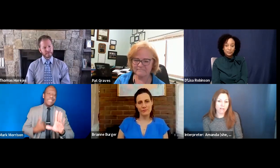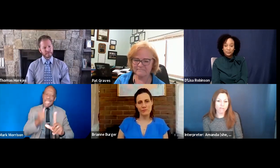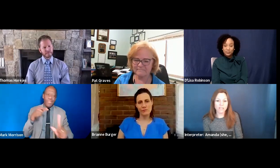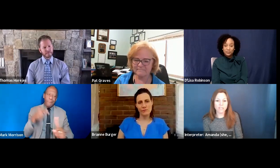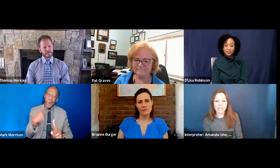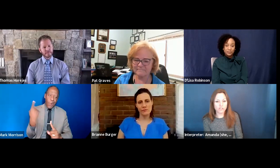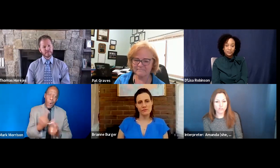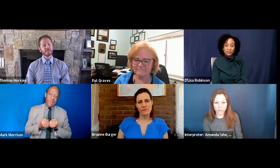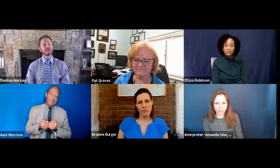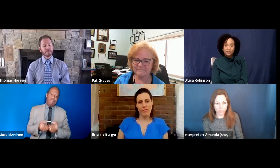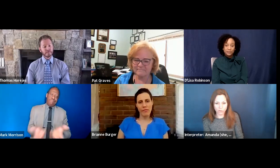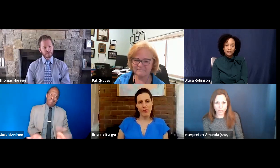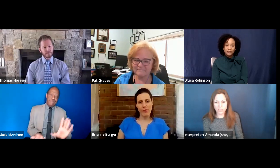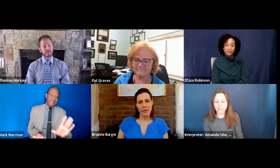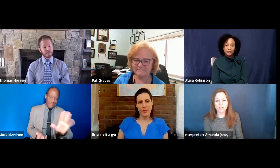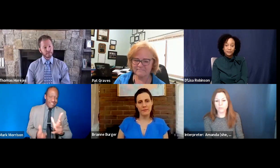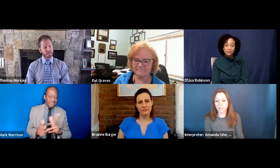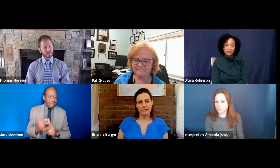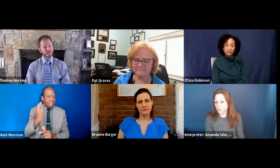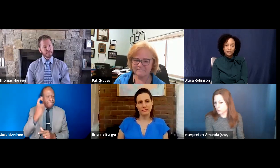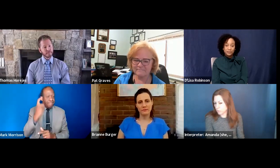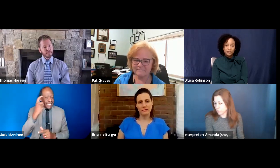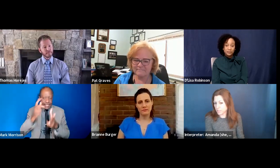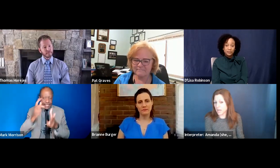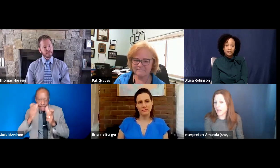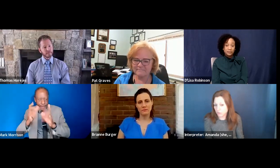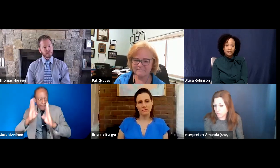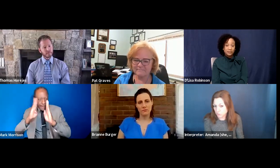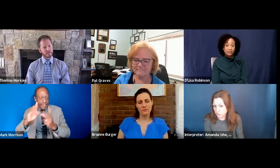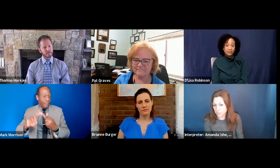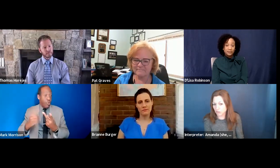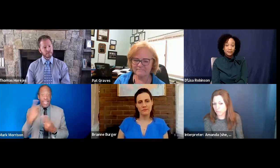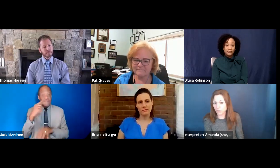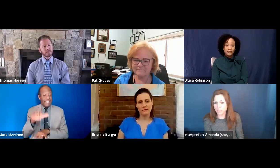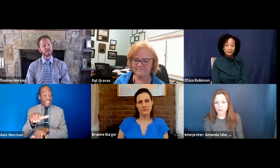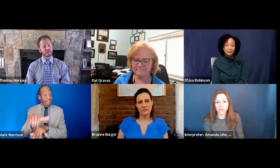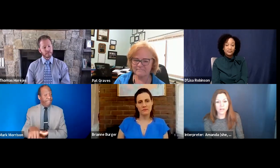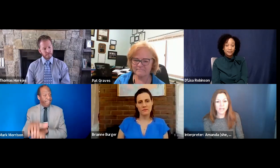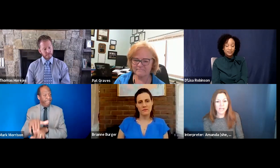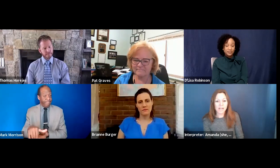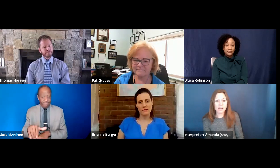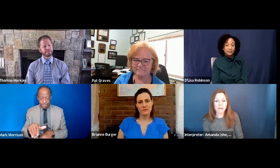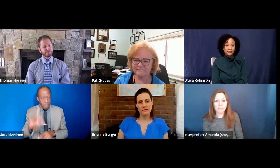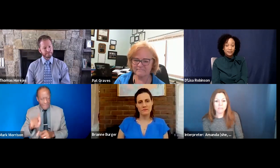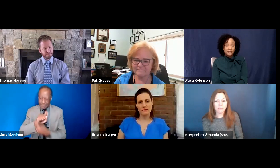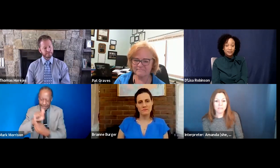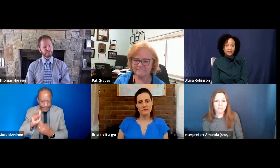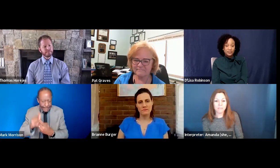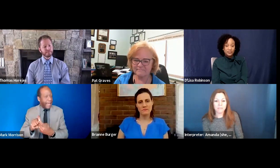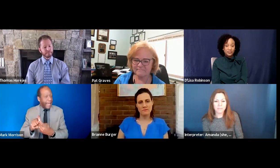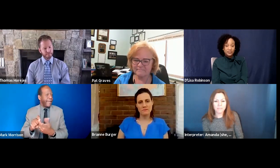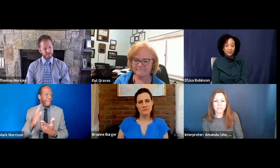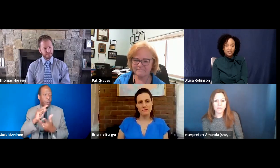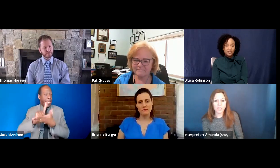an event needs 2 interpreters. And it's not just because an interpreter is tired, so to speak, or burnt out.